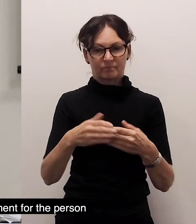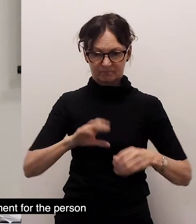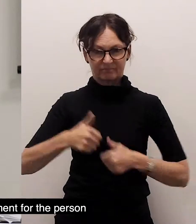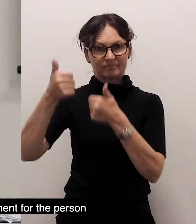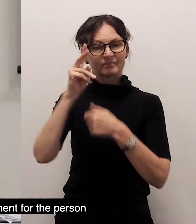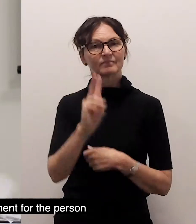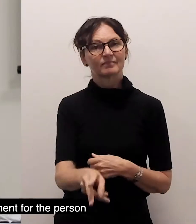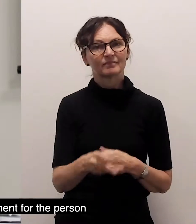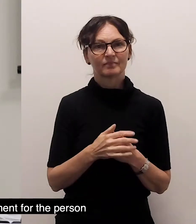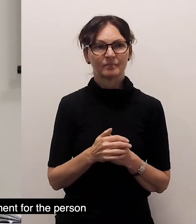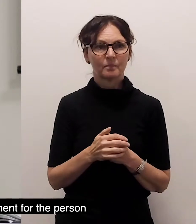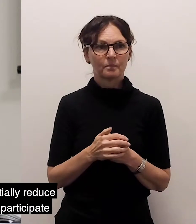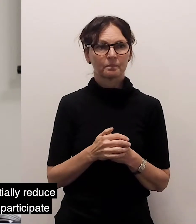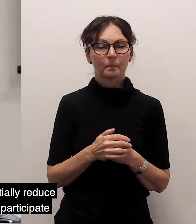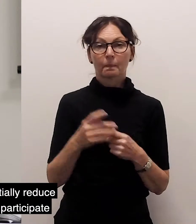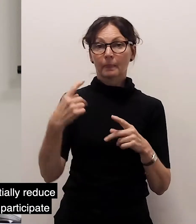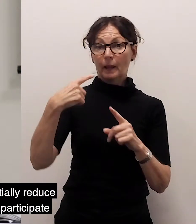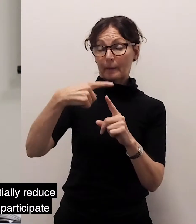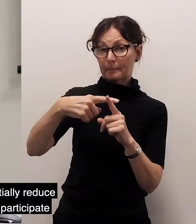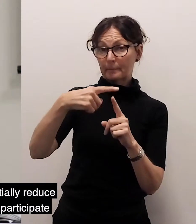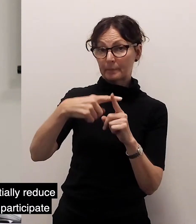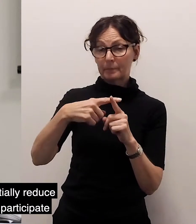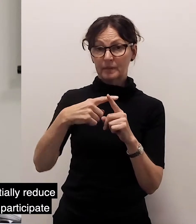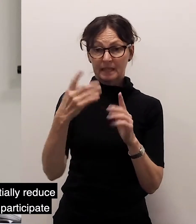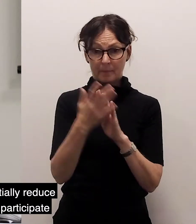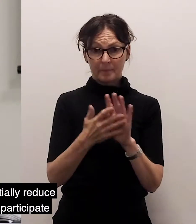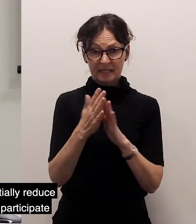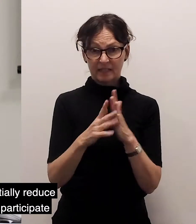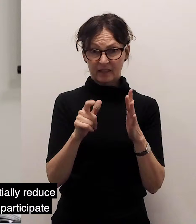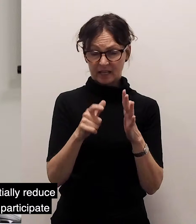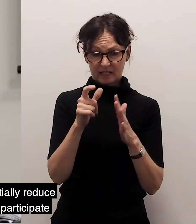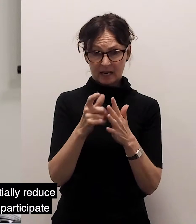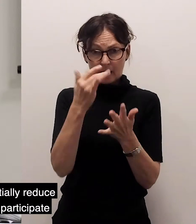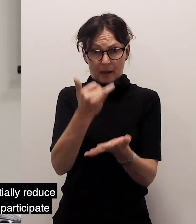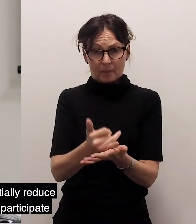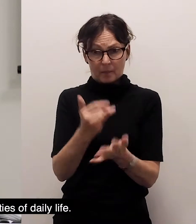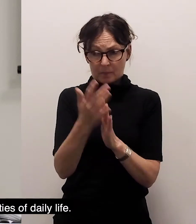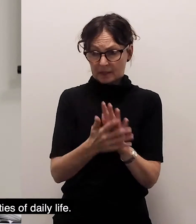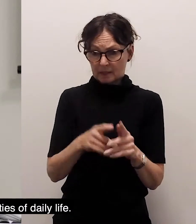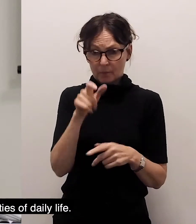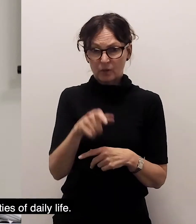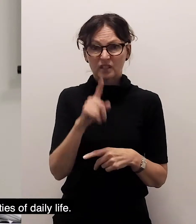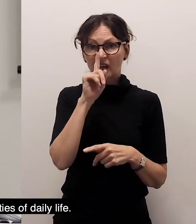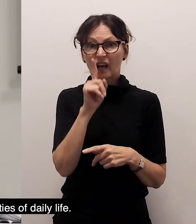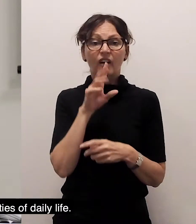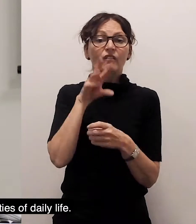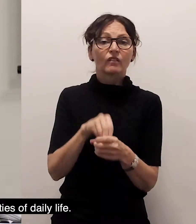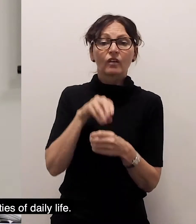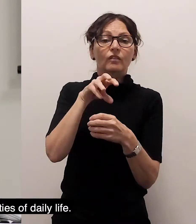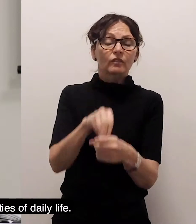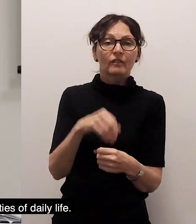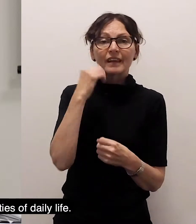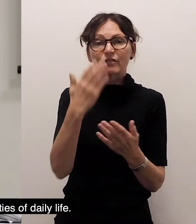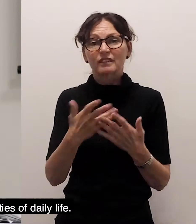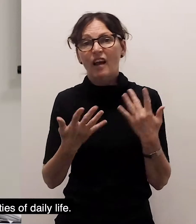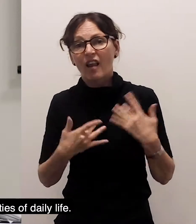Secondly, the impairment for the person has to substantially reduce their ability to participate effectively in